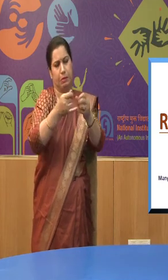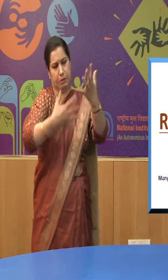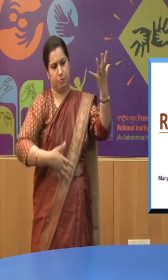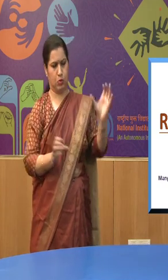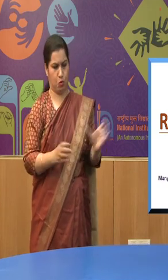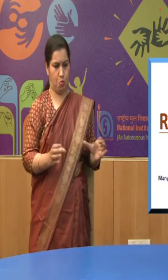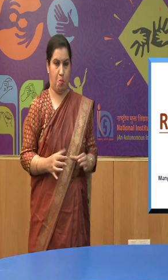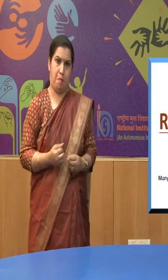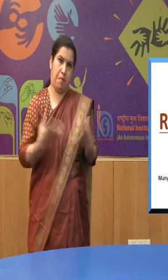etc.